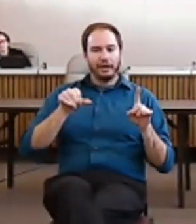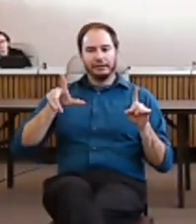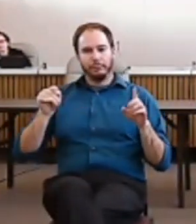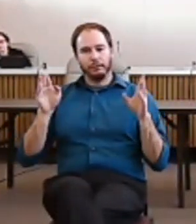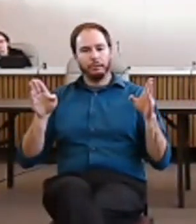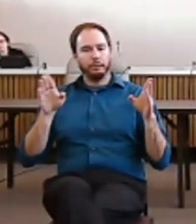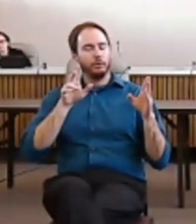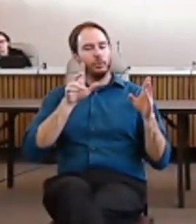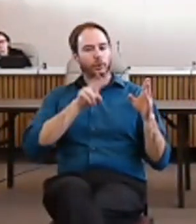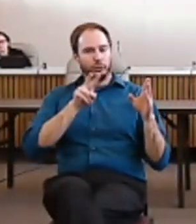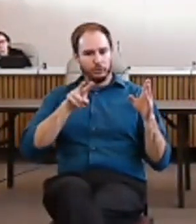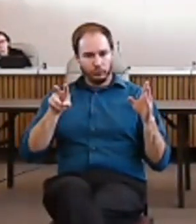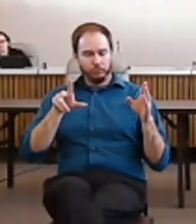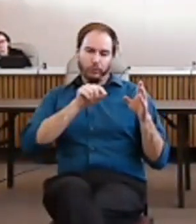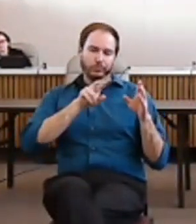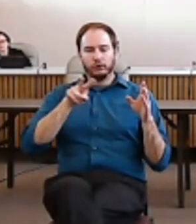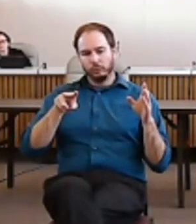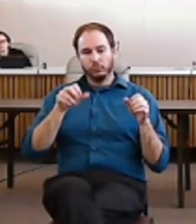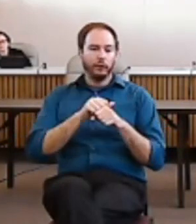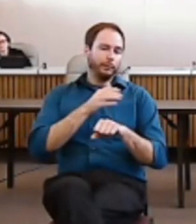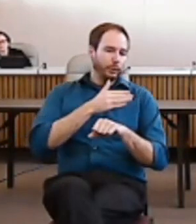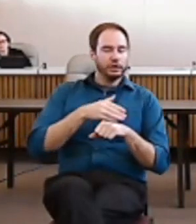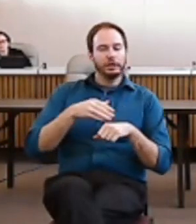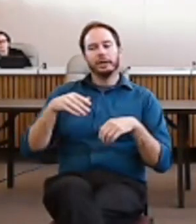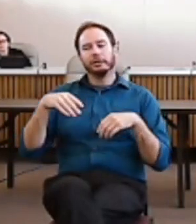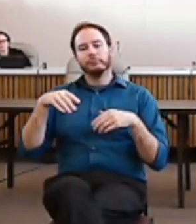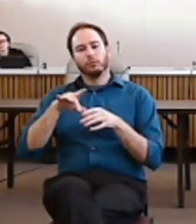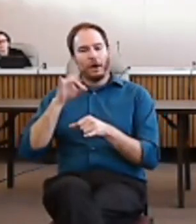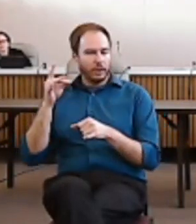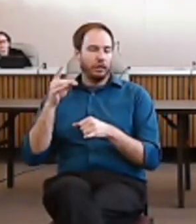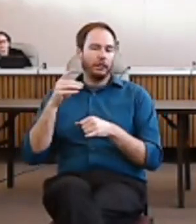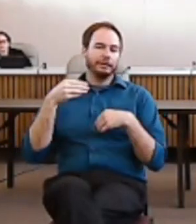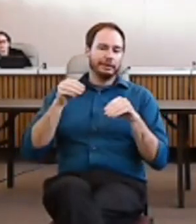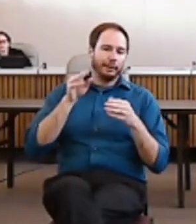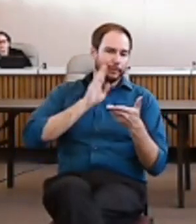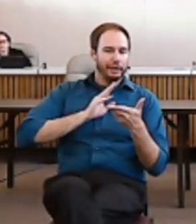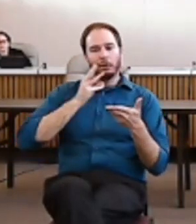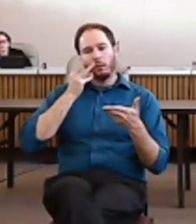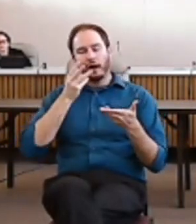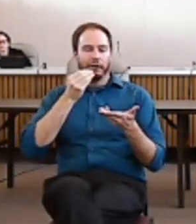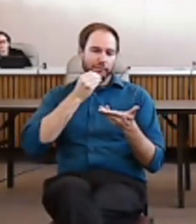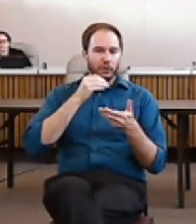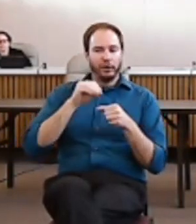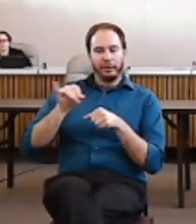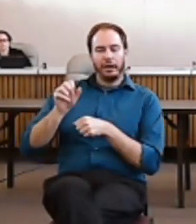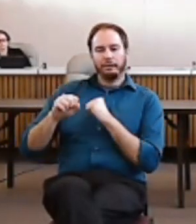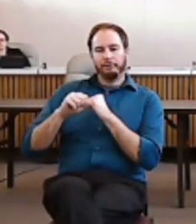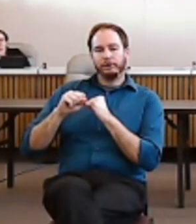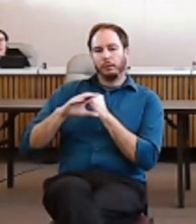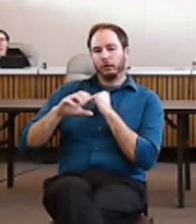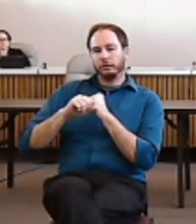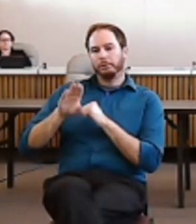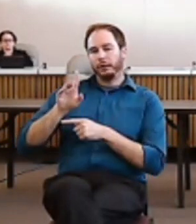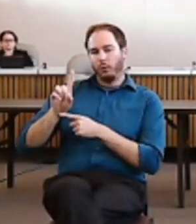2022, with music, raffles, and the sale of food, beer, and wine in a commercial B1 zone district.